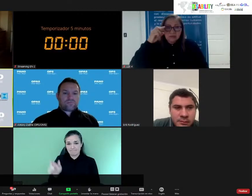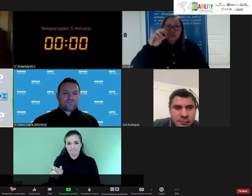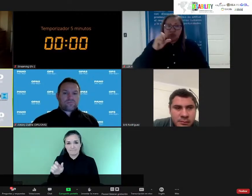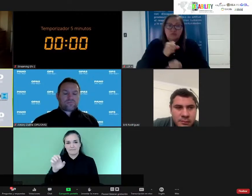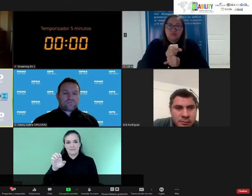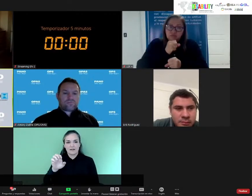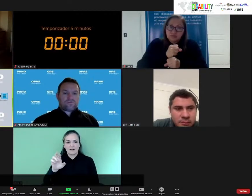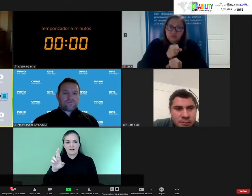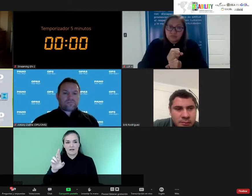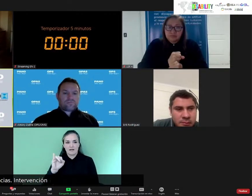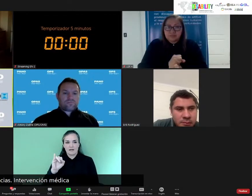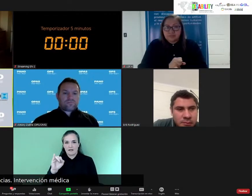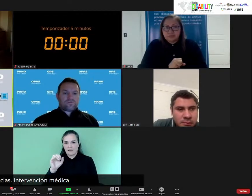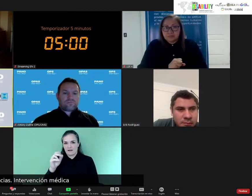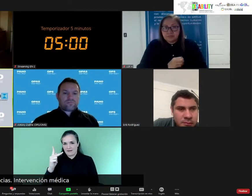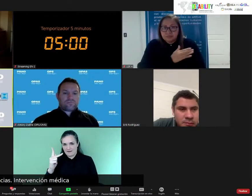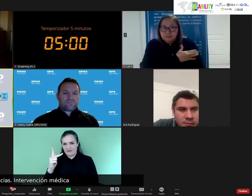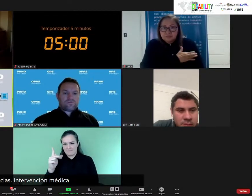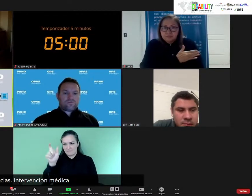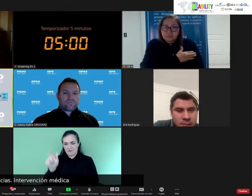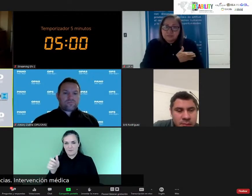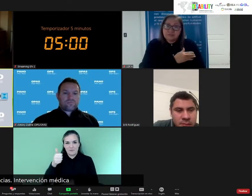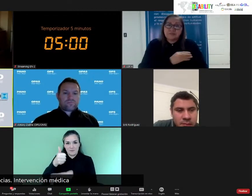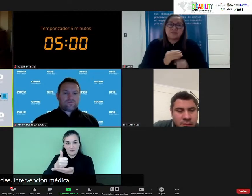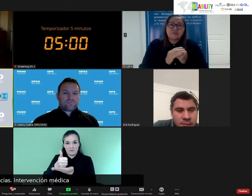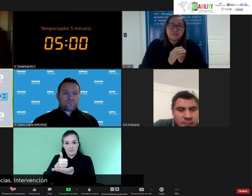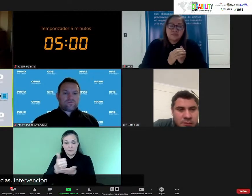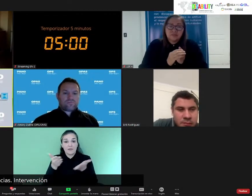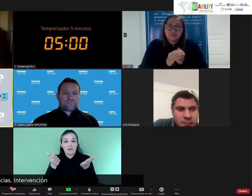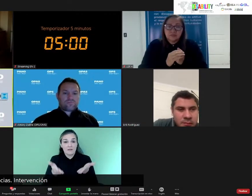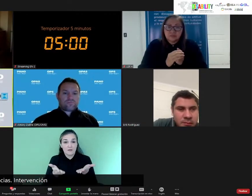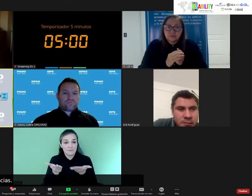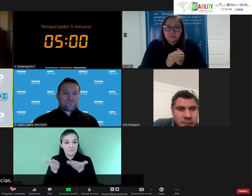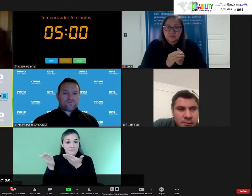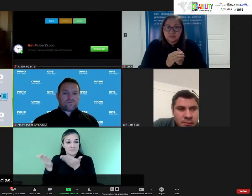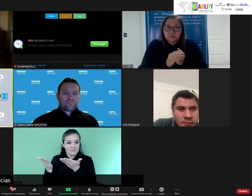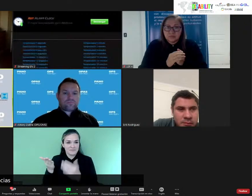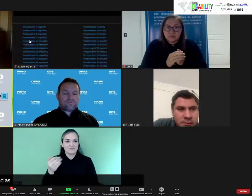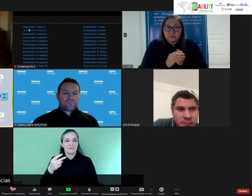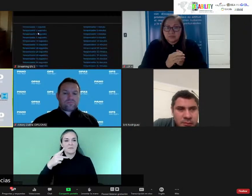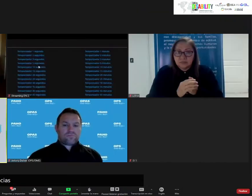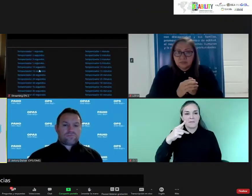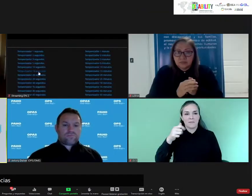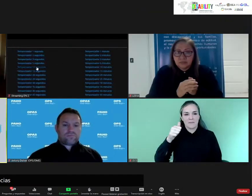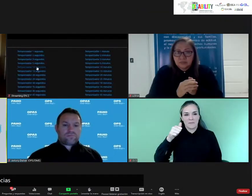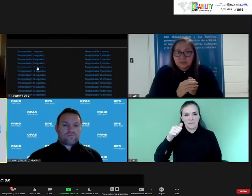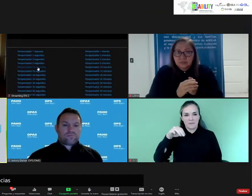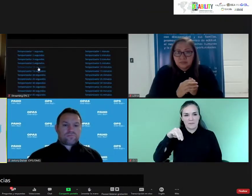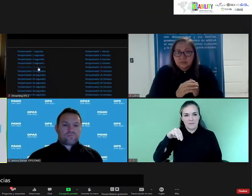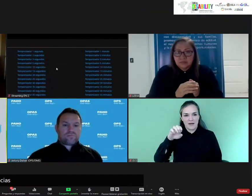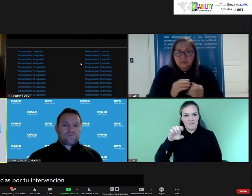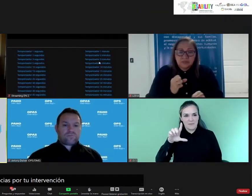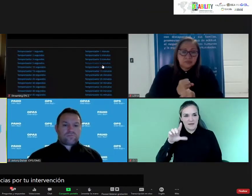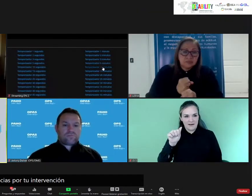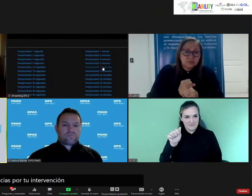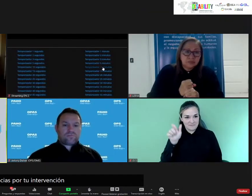for your presentation and now we have our dear pamela molina